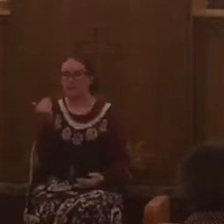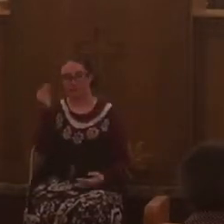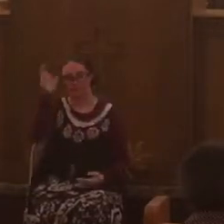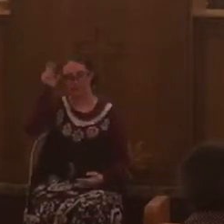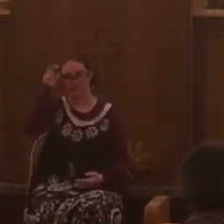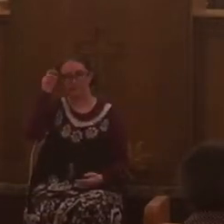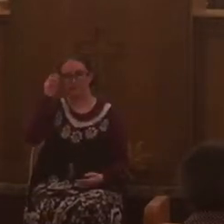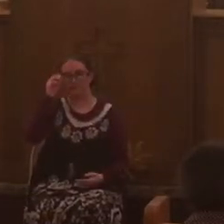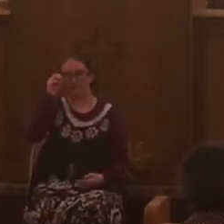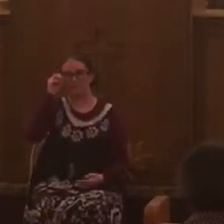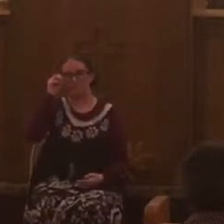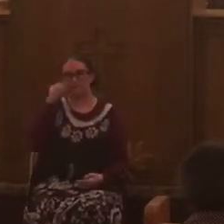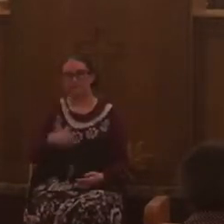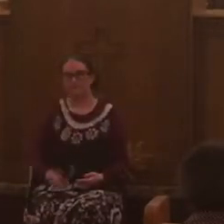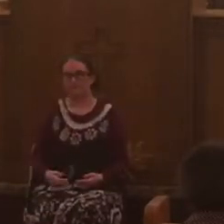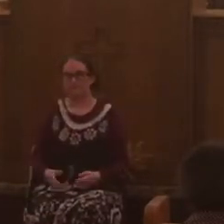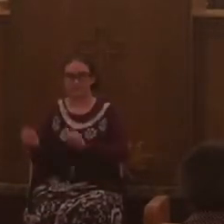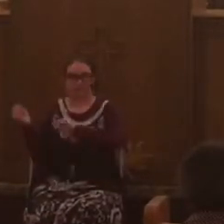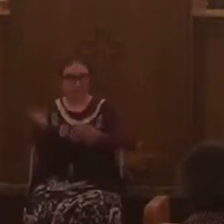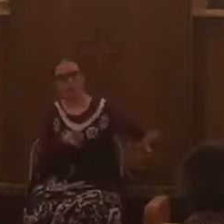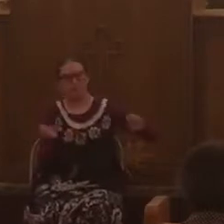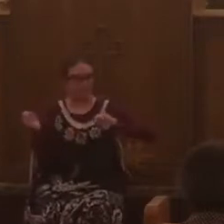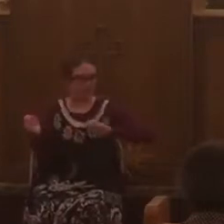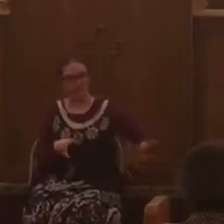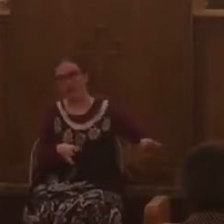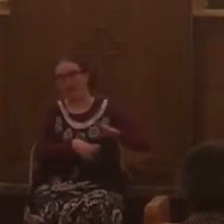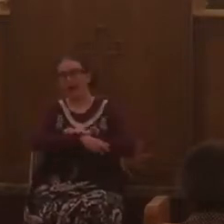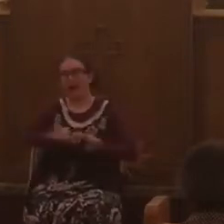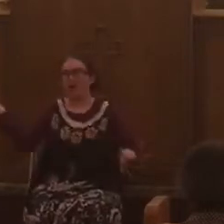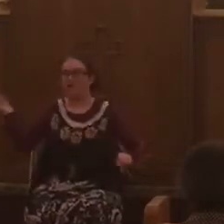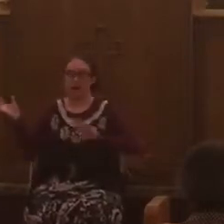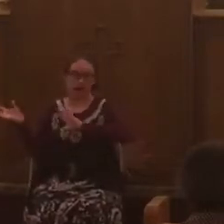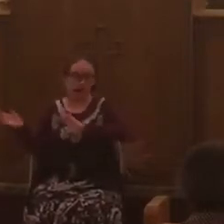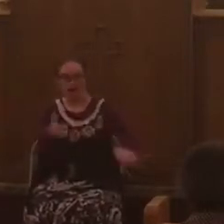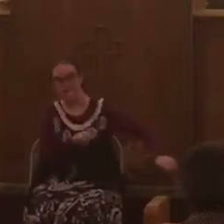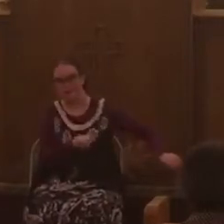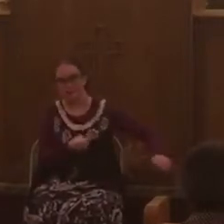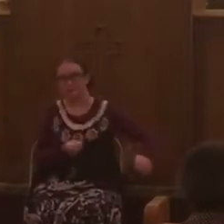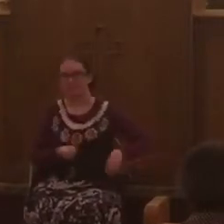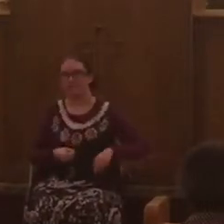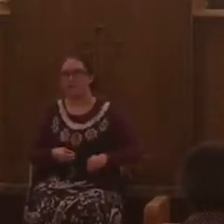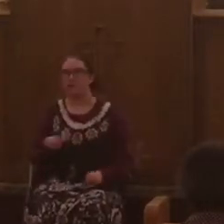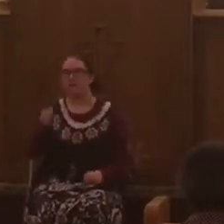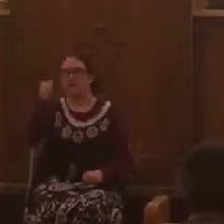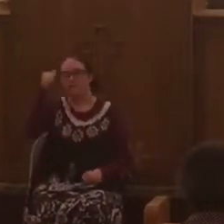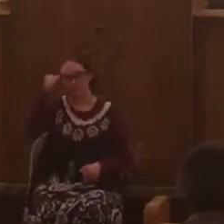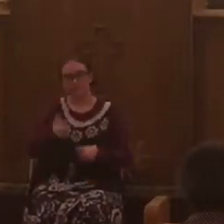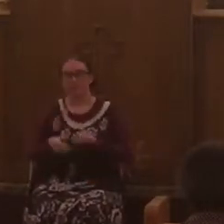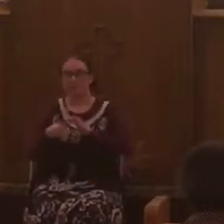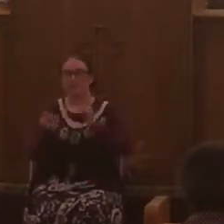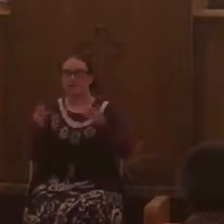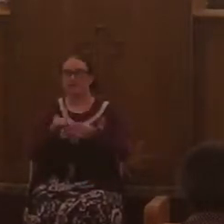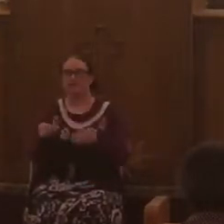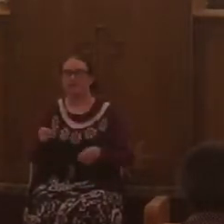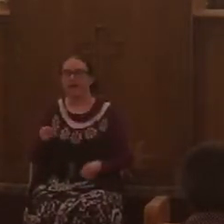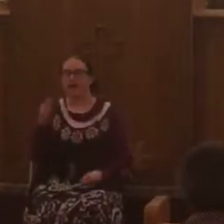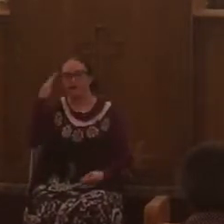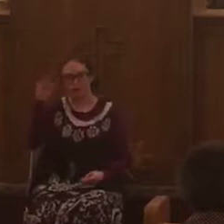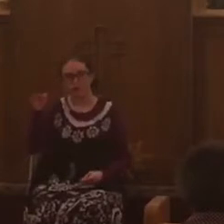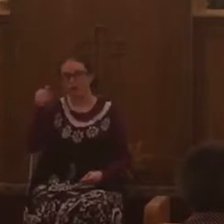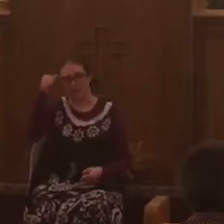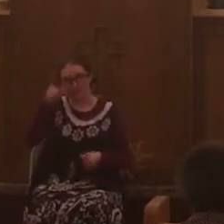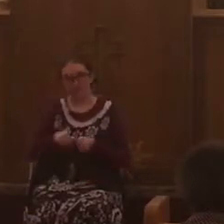You know why you had to fight him? Because you didn't have no power over him. That's right. Exactly. If you had had power over